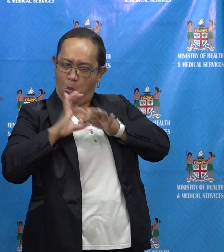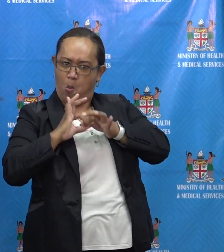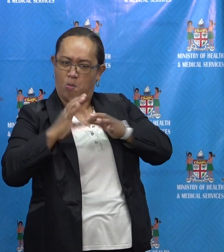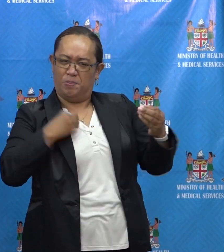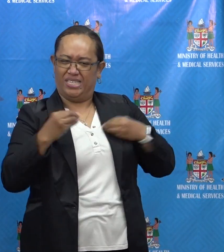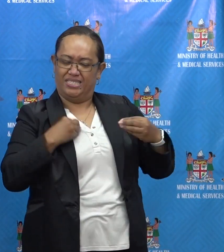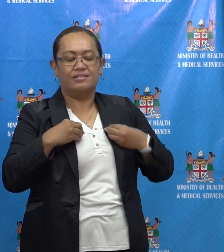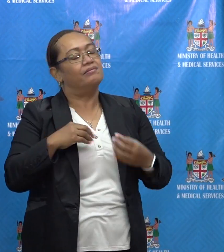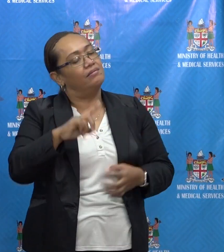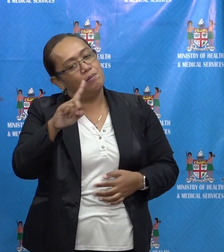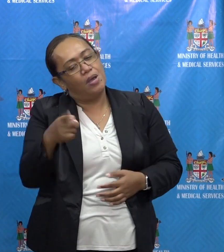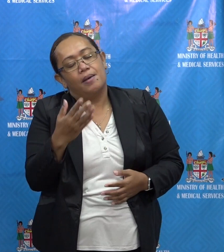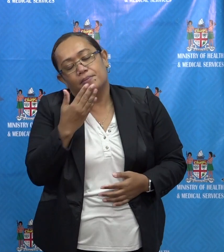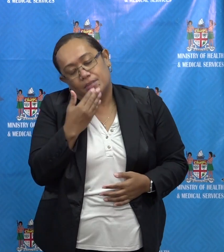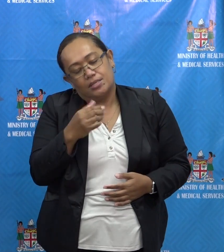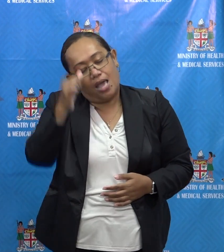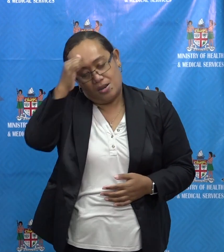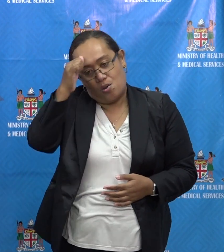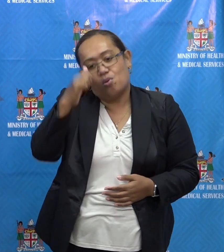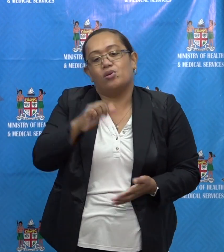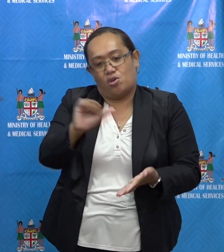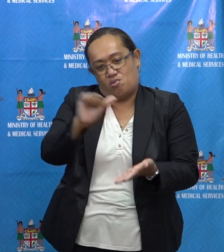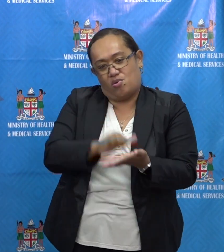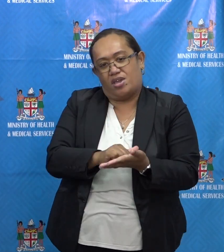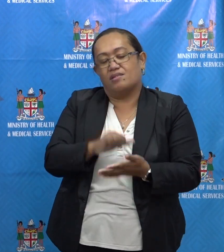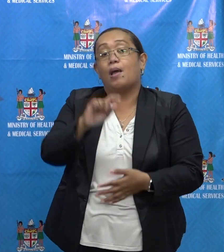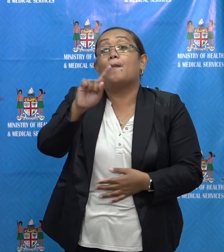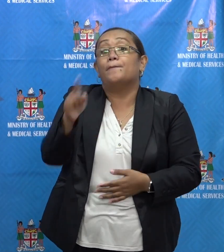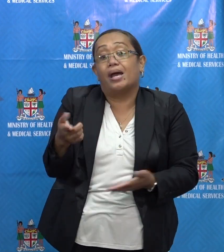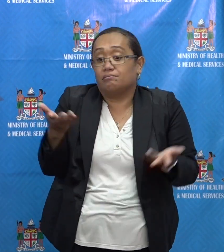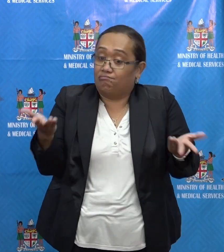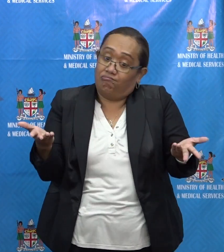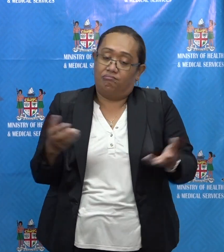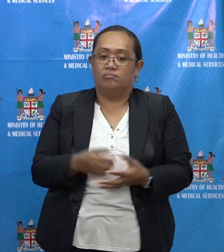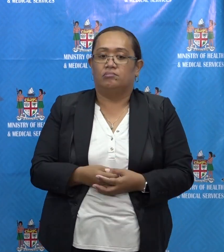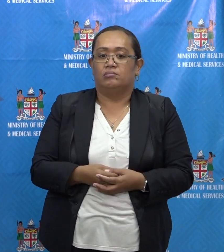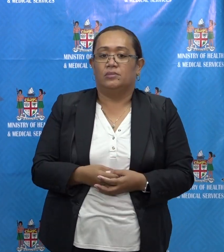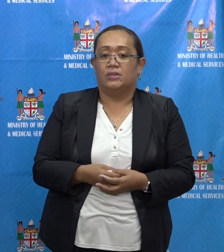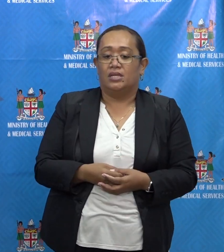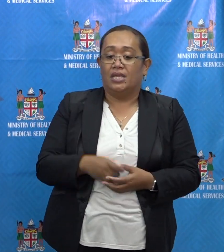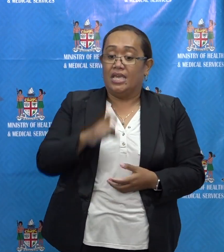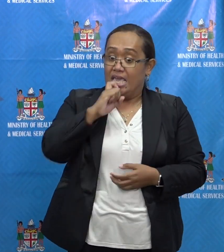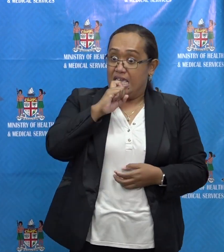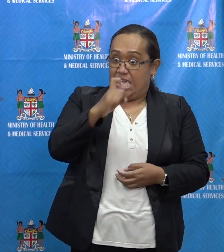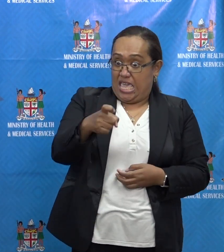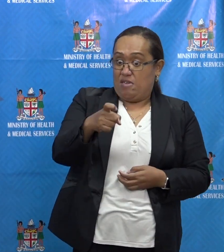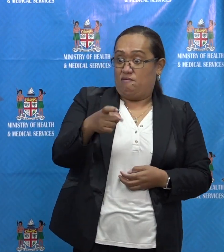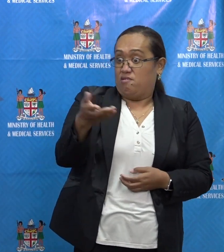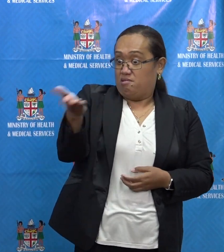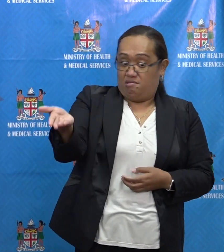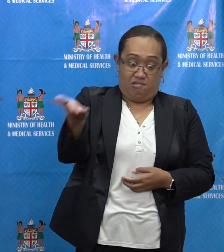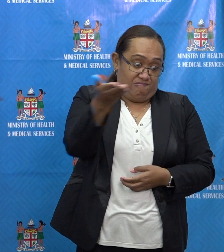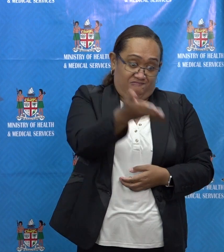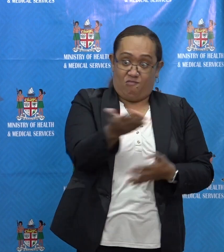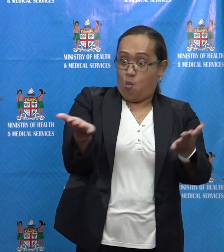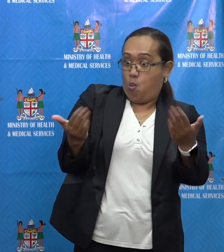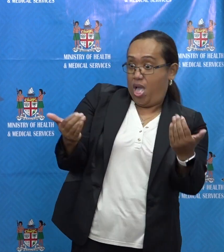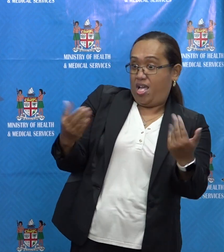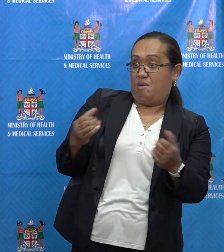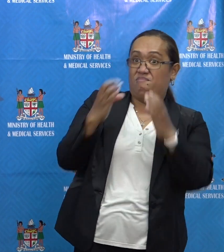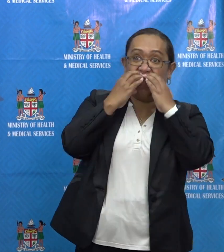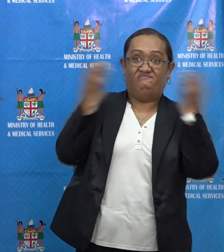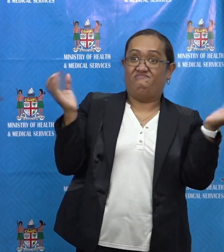ability to refuse riders who do not wear masks. And if they go ahead and they refuse riders that do not wear masks,